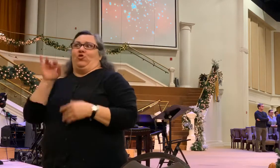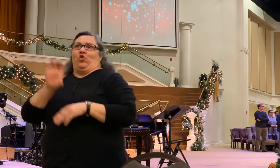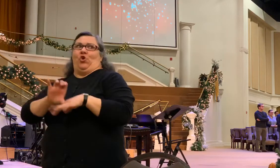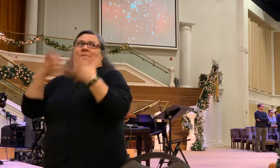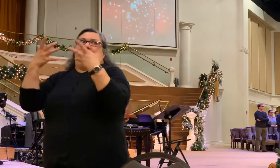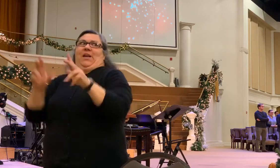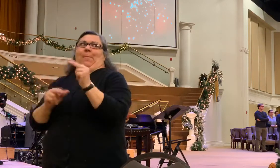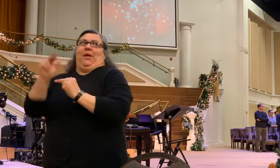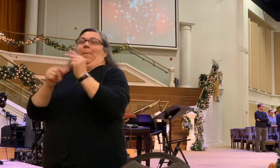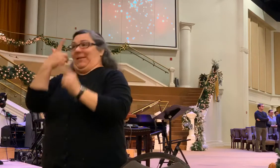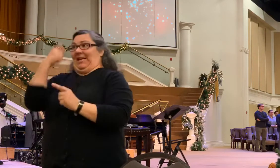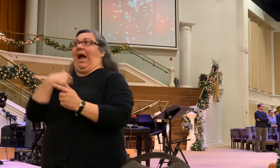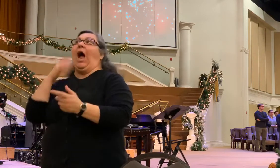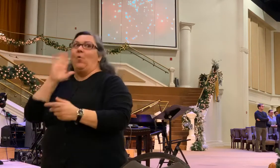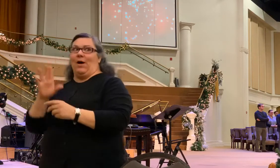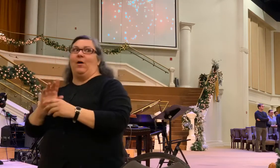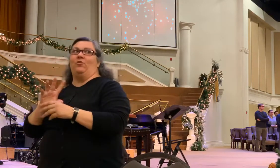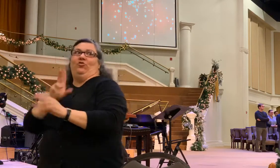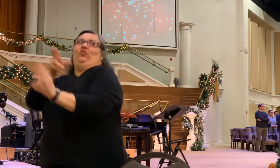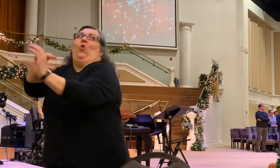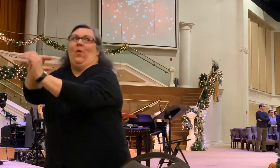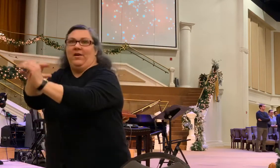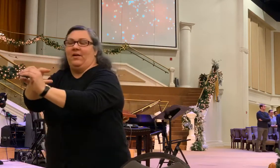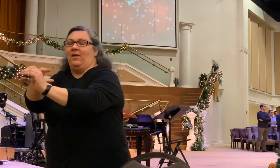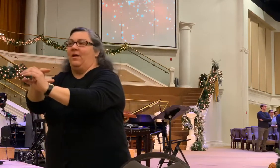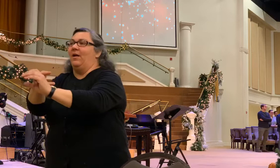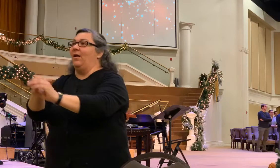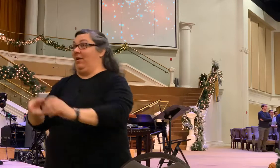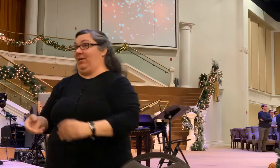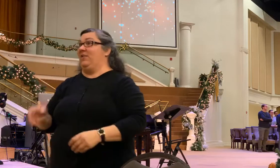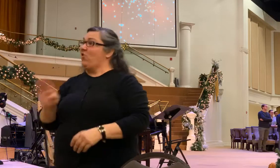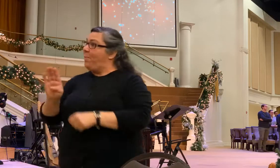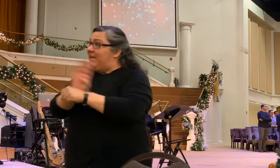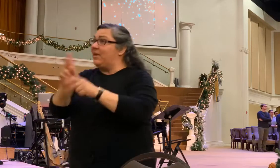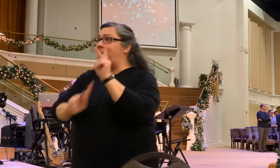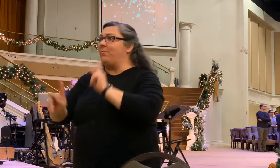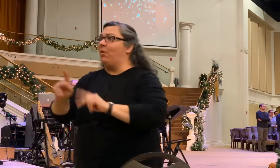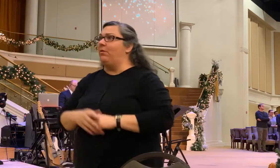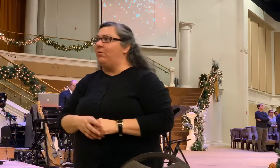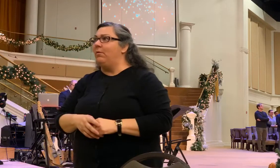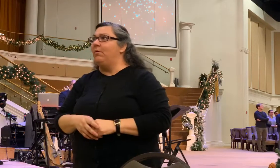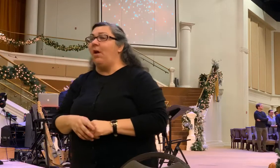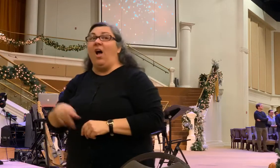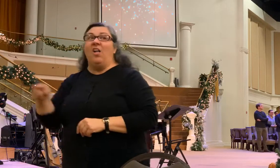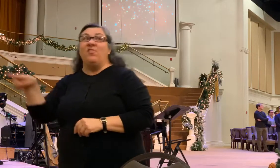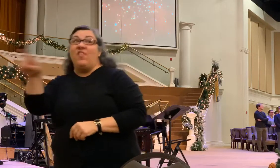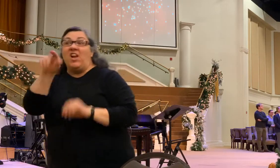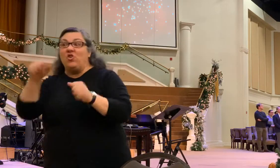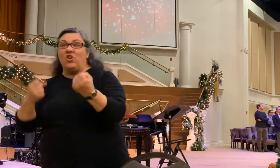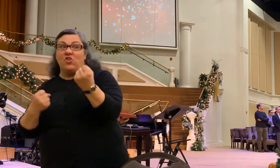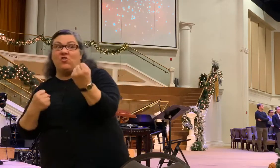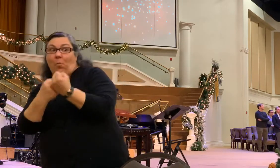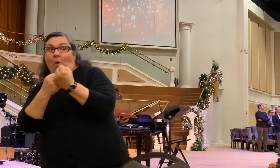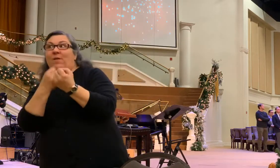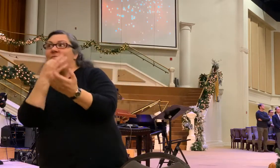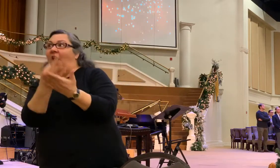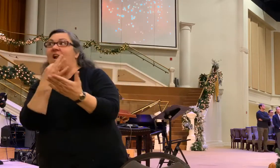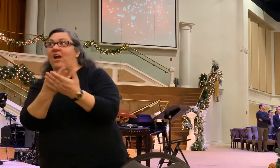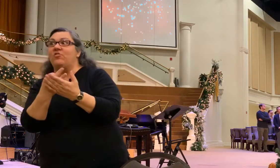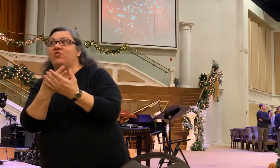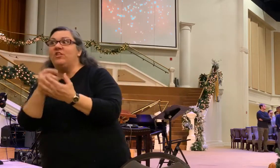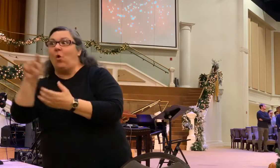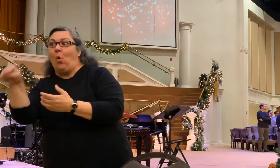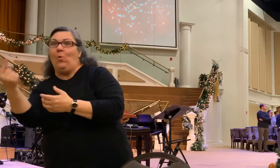And there's people that are saying that, but they could fund missions all by themselves. There's no telling what